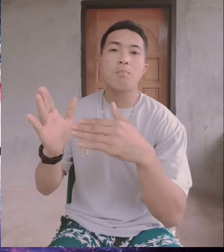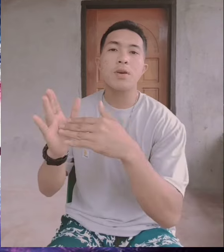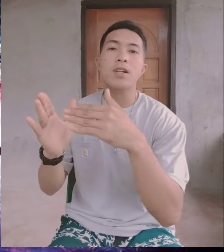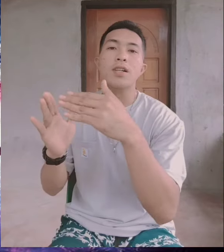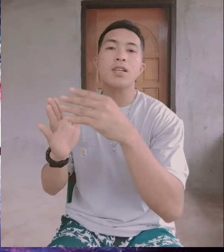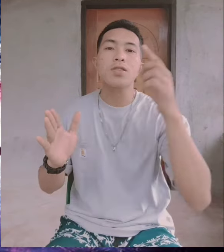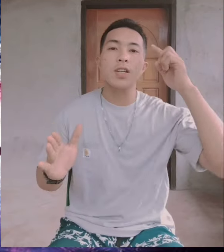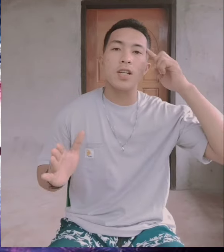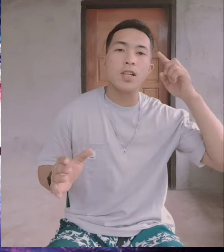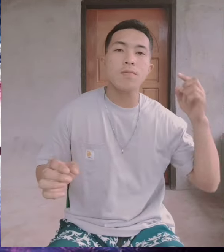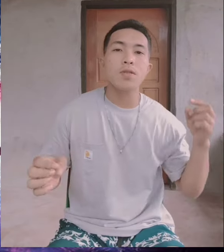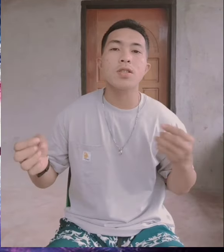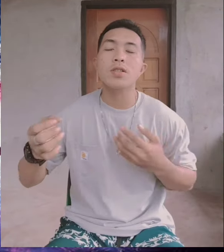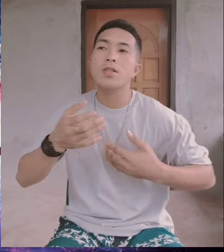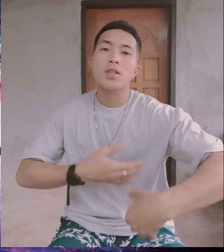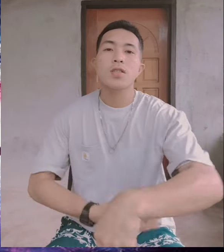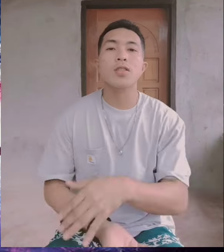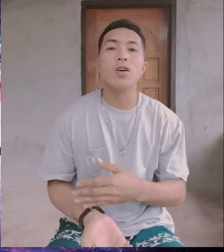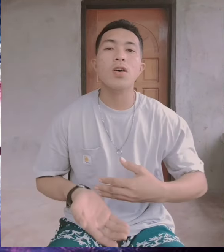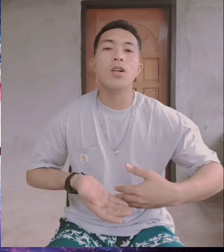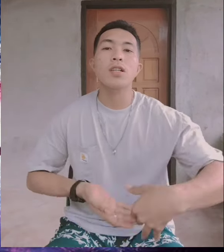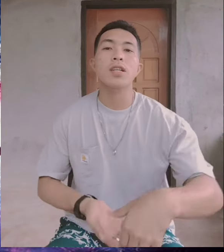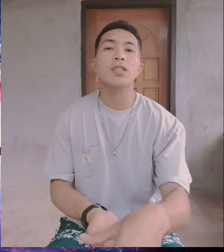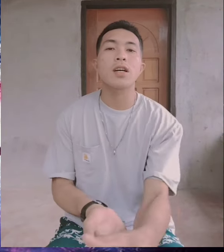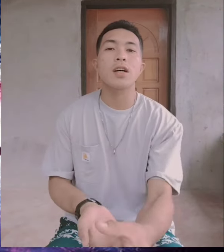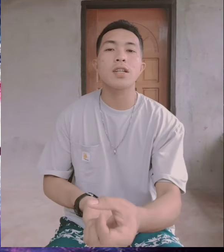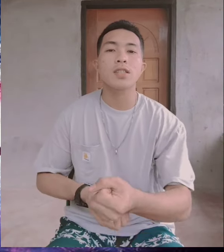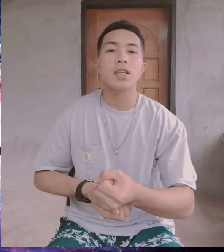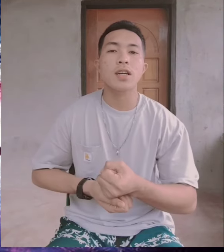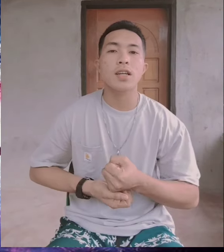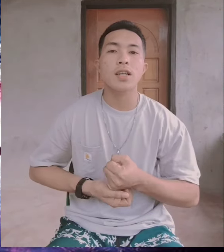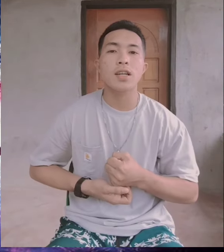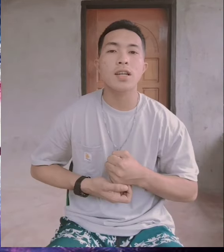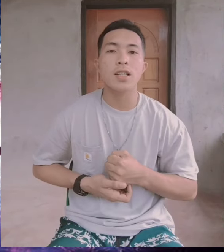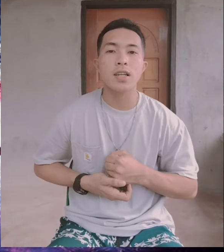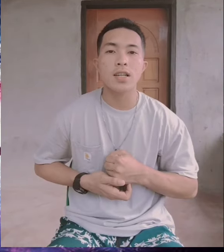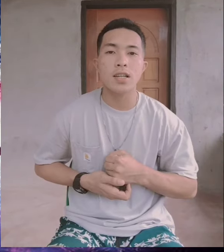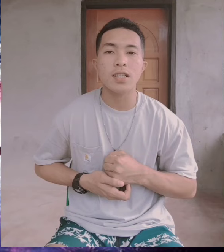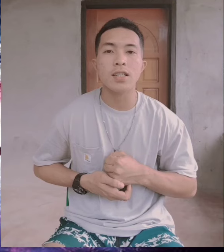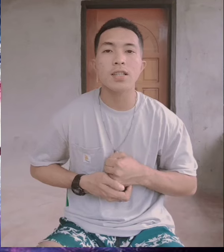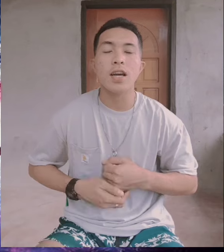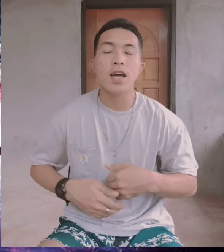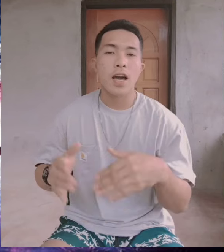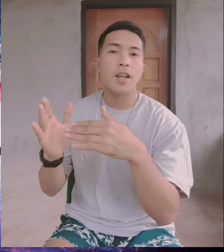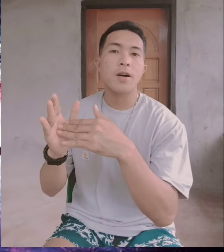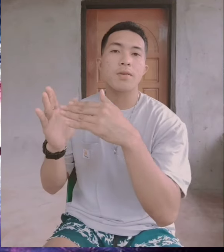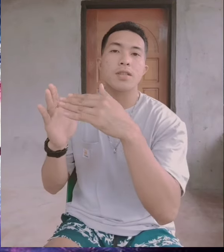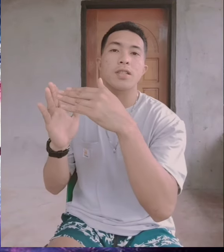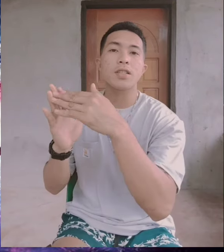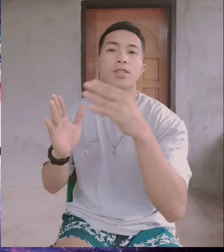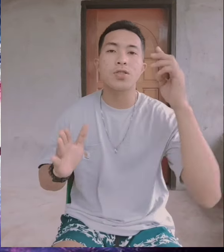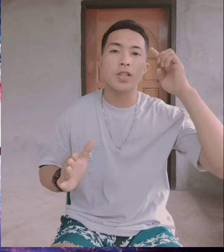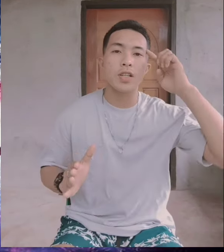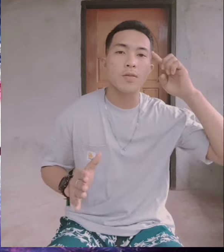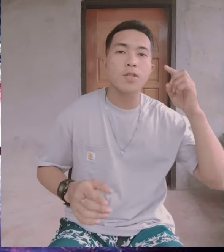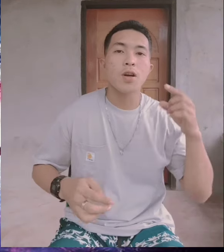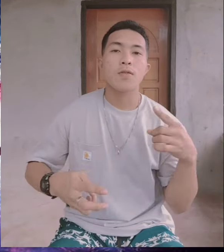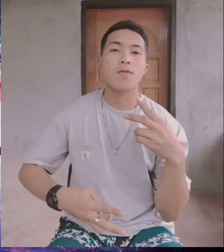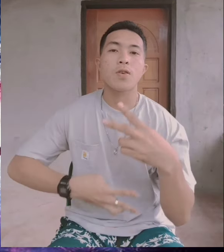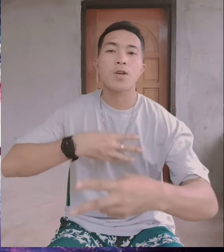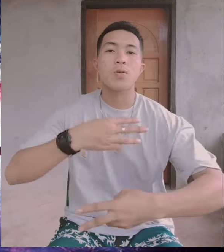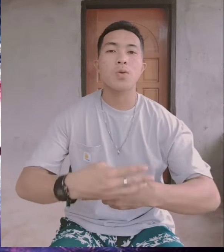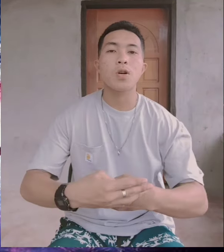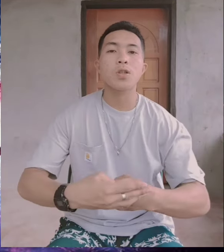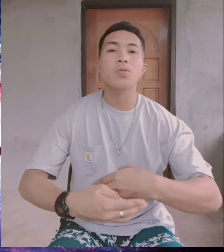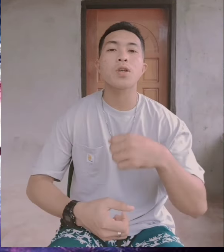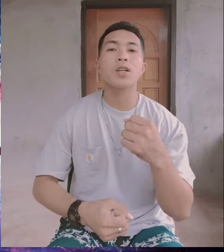million dreams is all it's gonna take A million dreams for